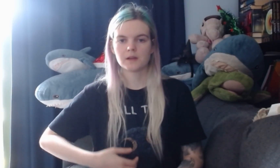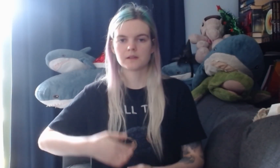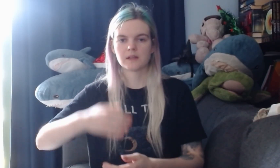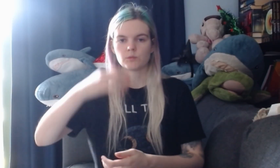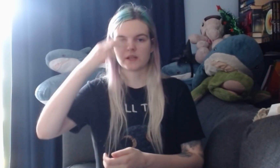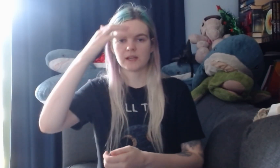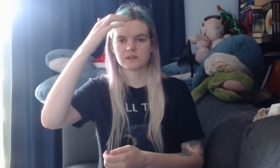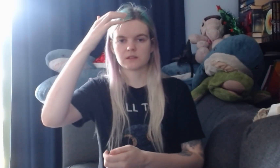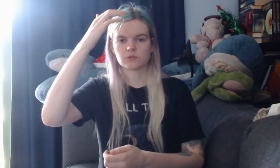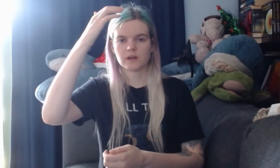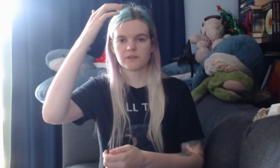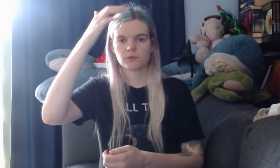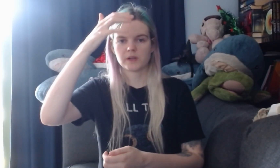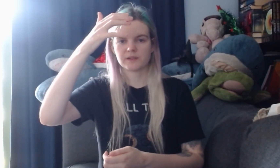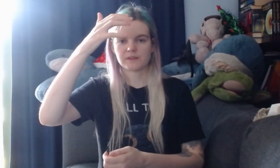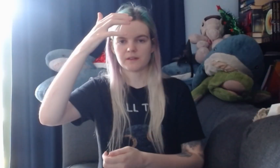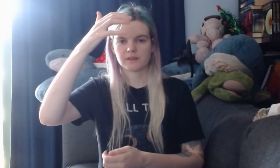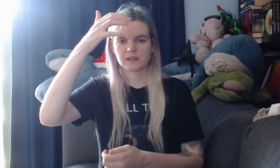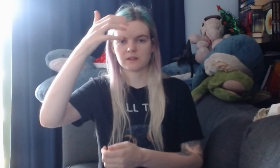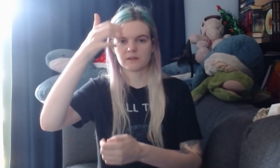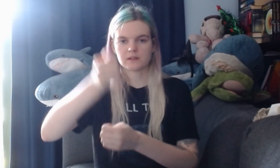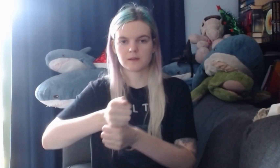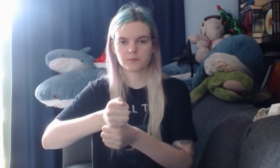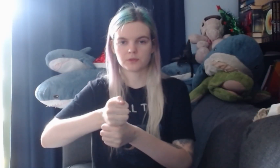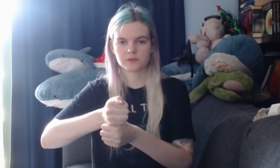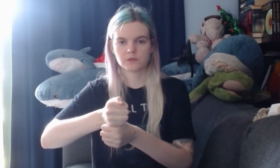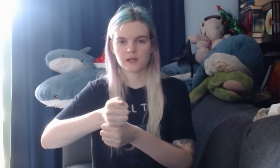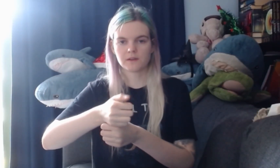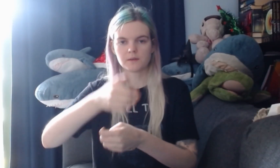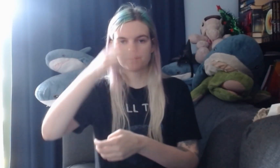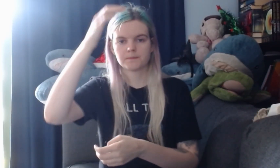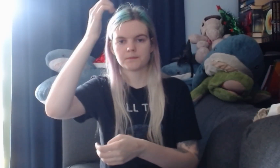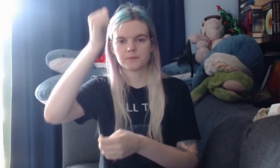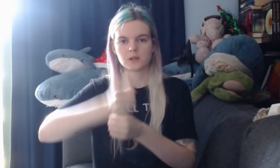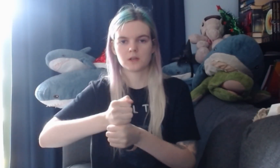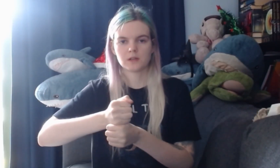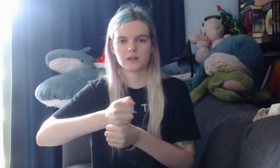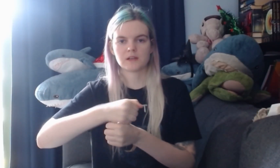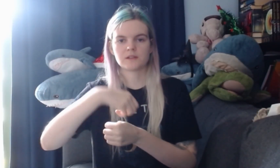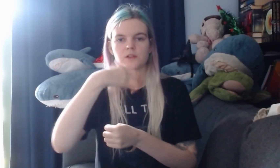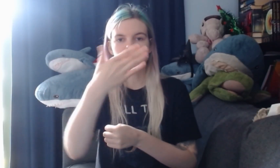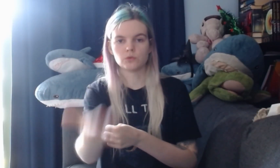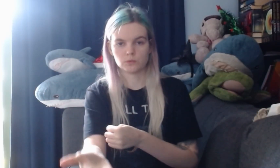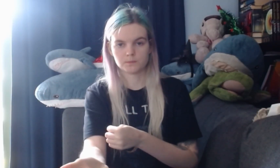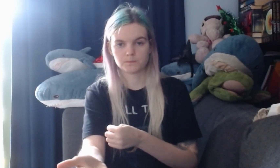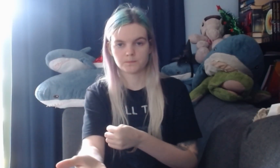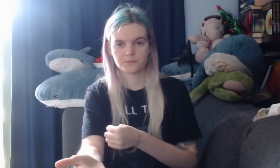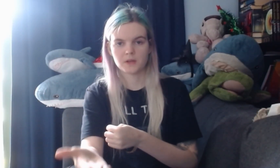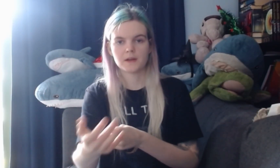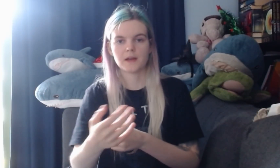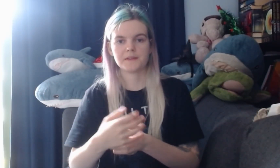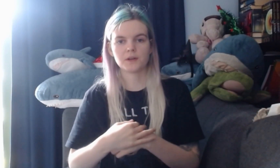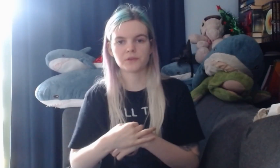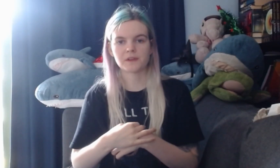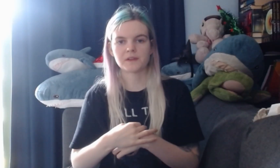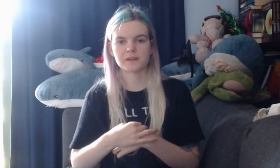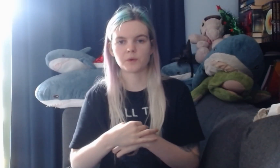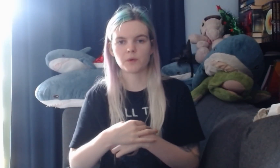Then we get the trust where he starts like this and then put it together. And then the you. And he also does the other way around,